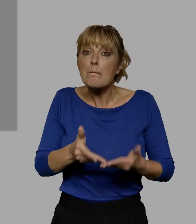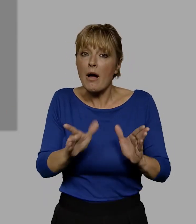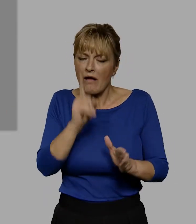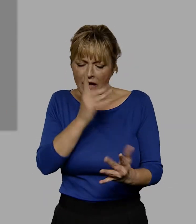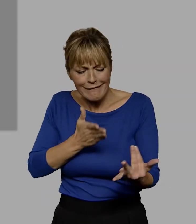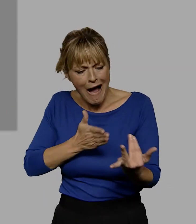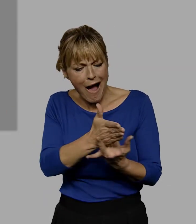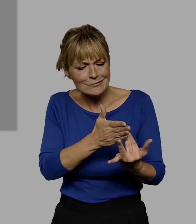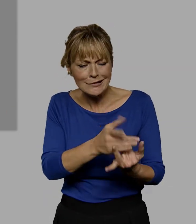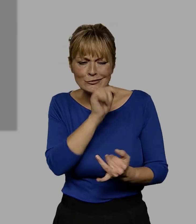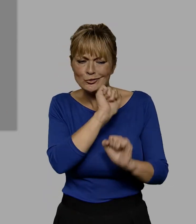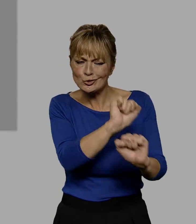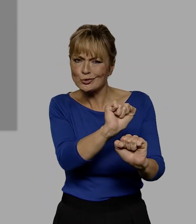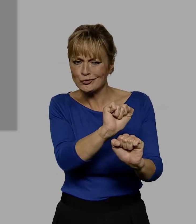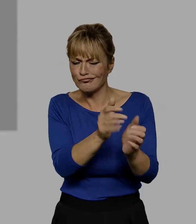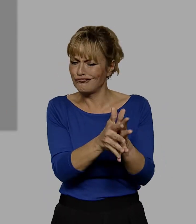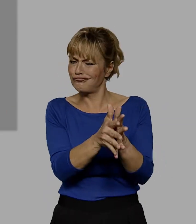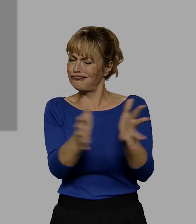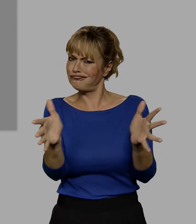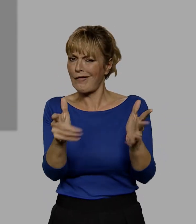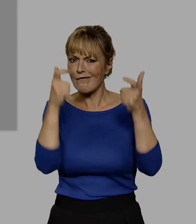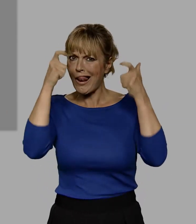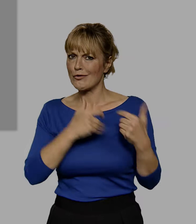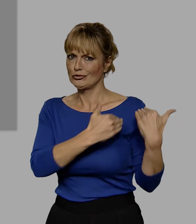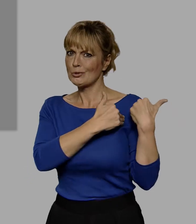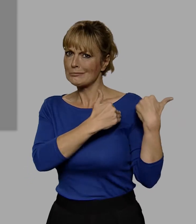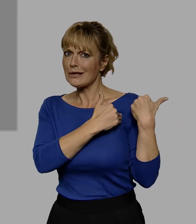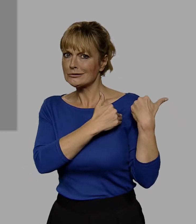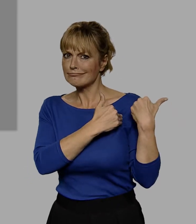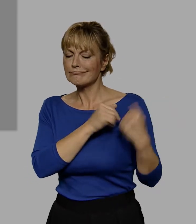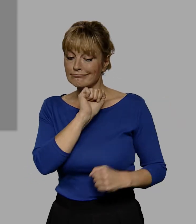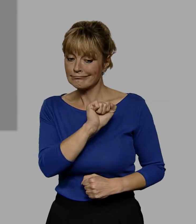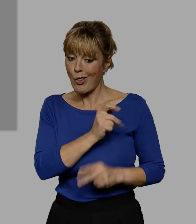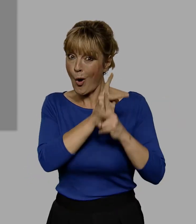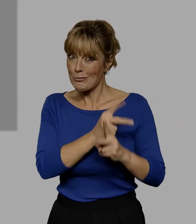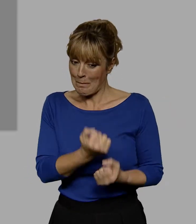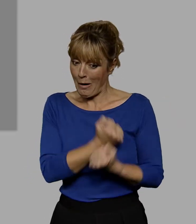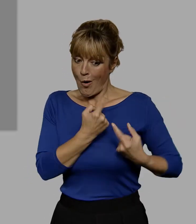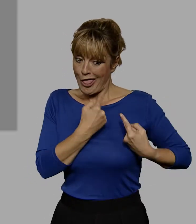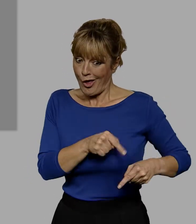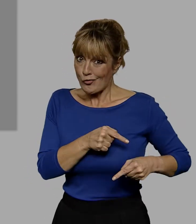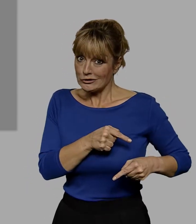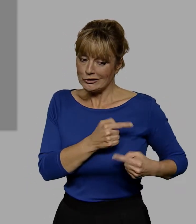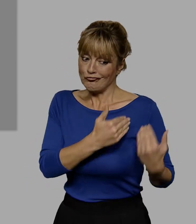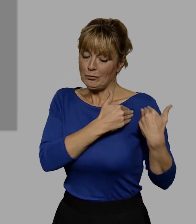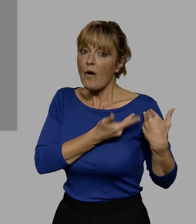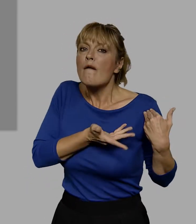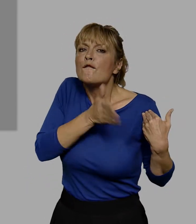to the Ombudsman's broad range of statutory functions. The Ombudsman's power and duties come from the Scottish